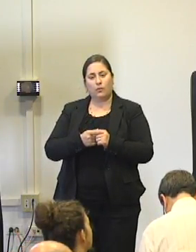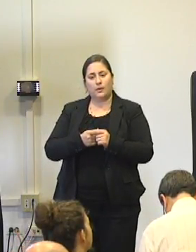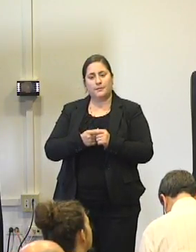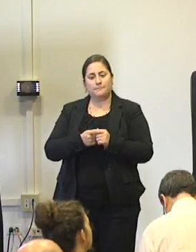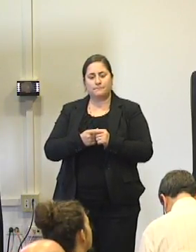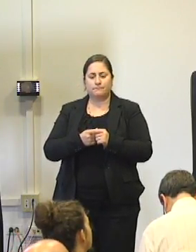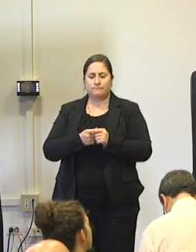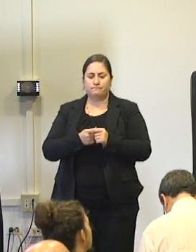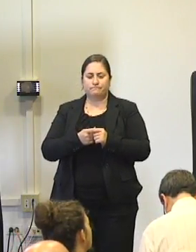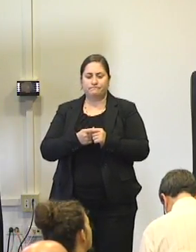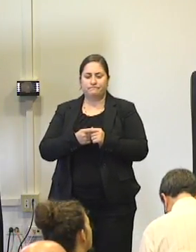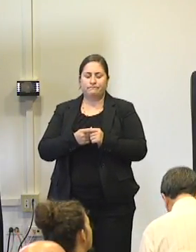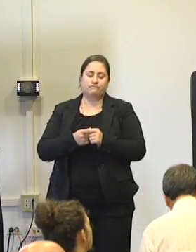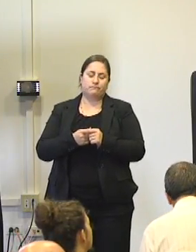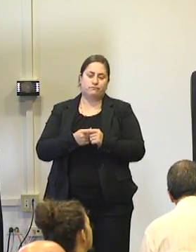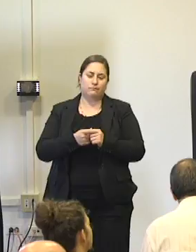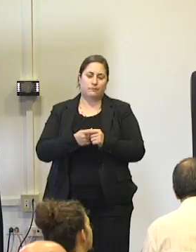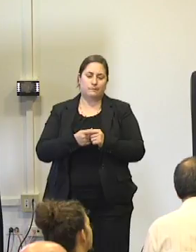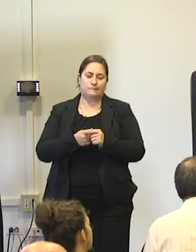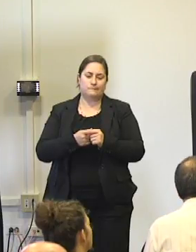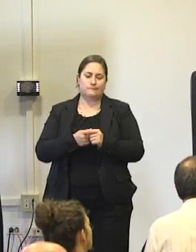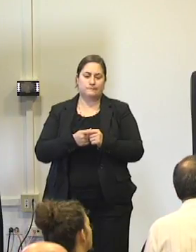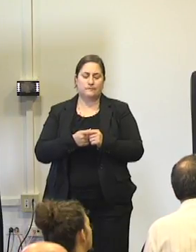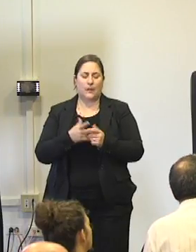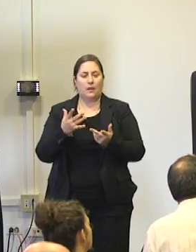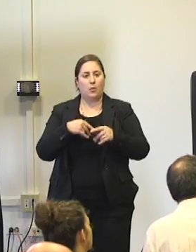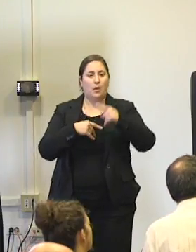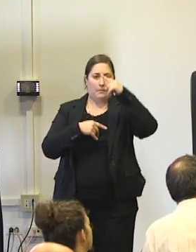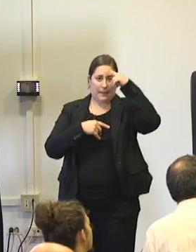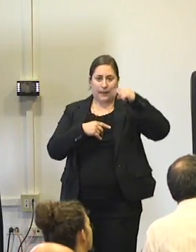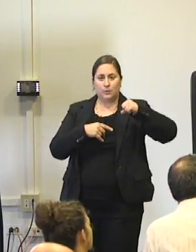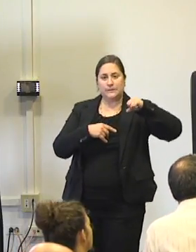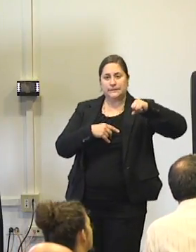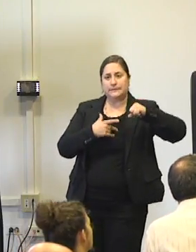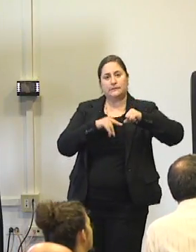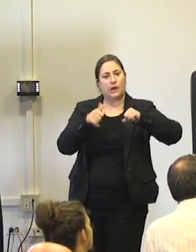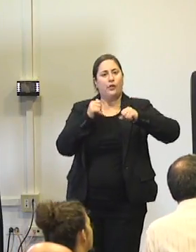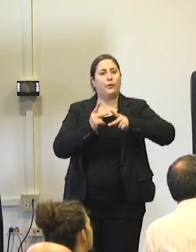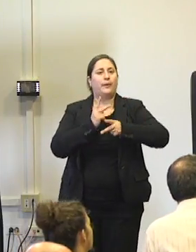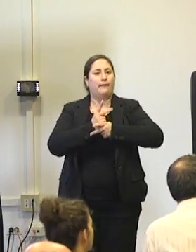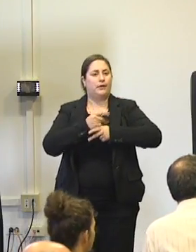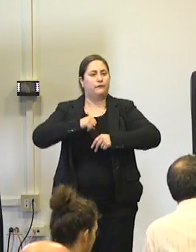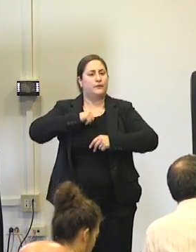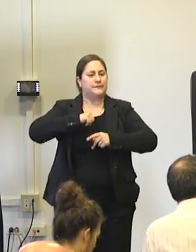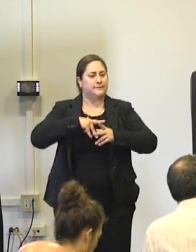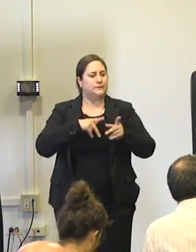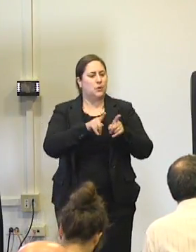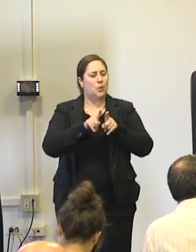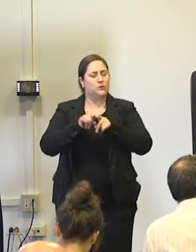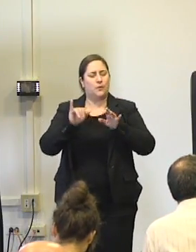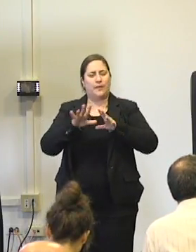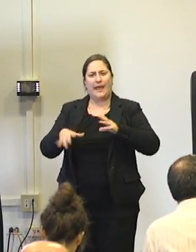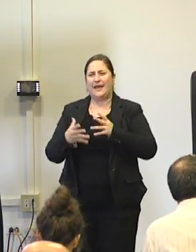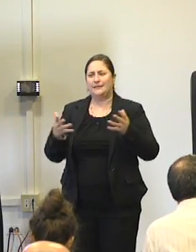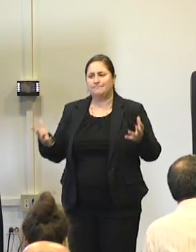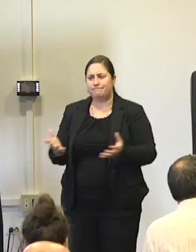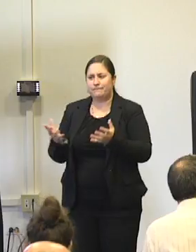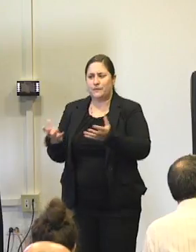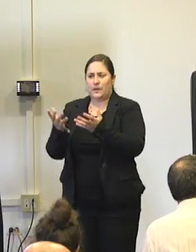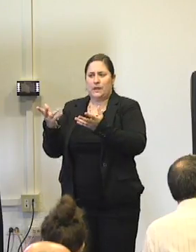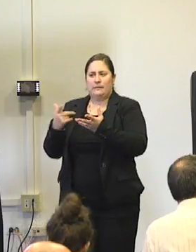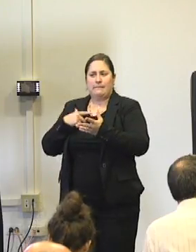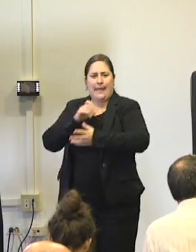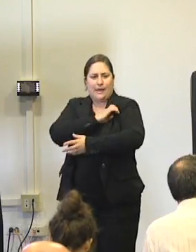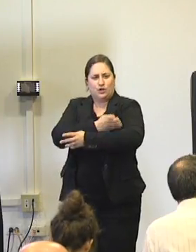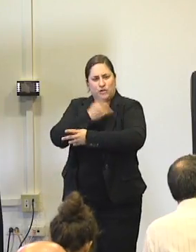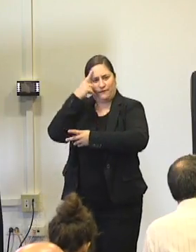interplay with black resistance and other forms of resistance seems to provide greater energy and fuel